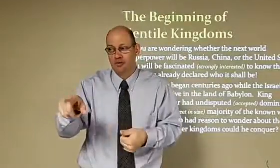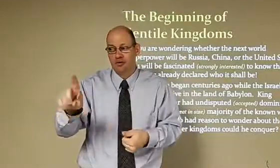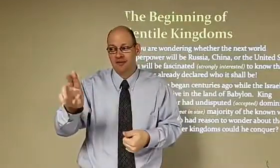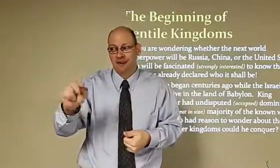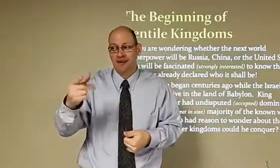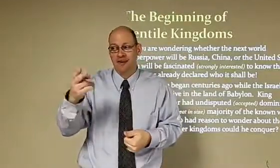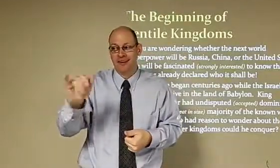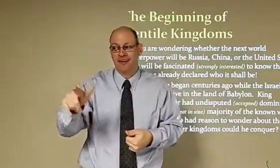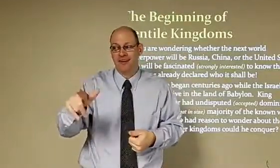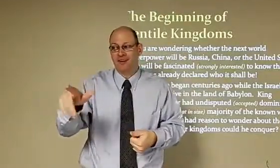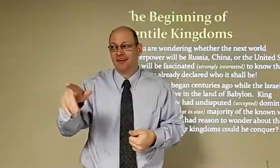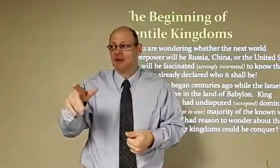Yeah, but who?